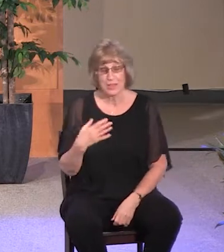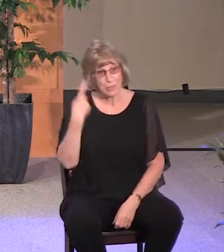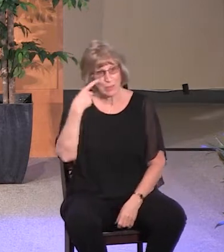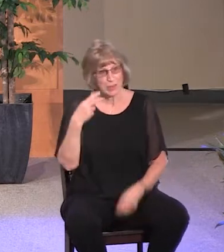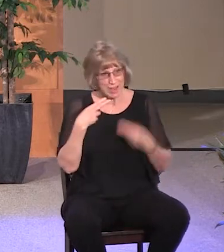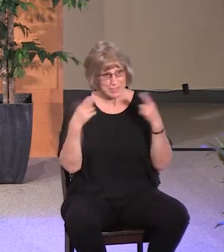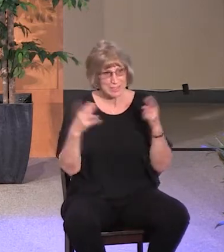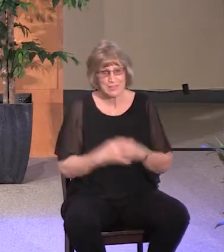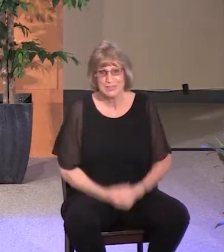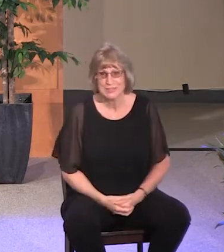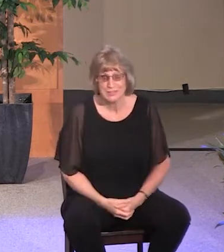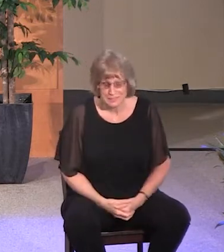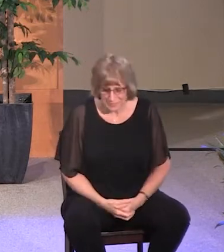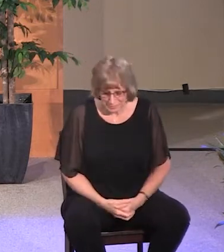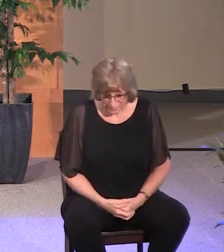honesty.